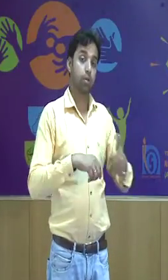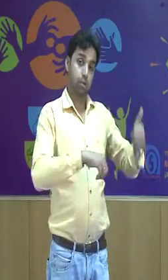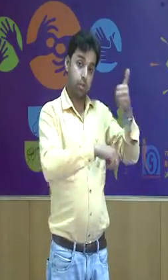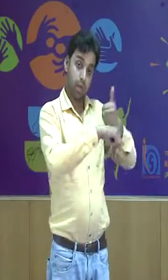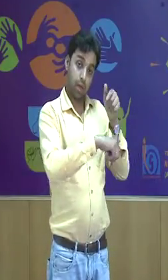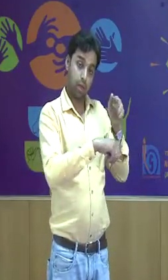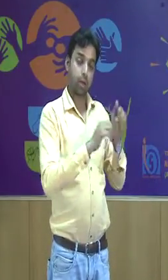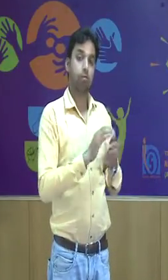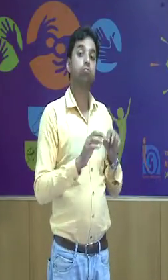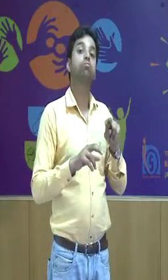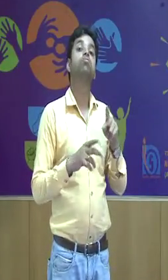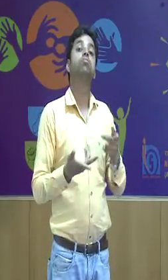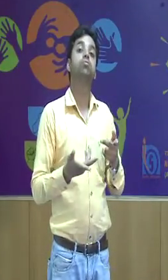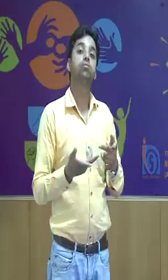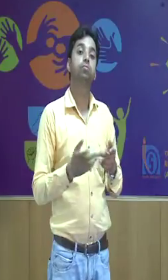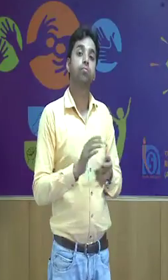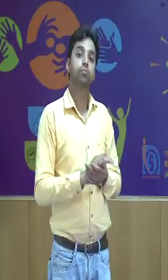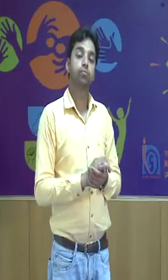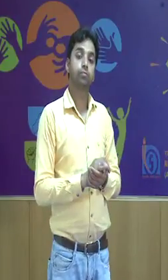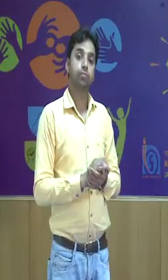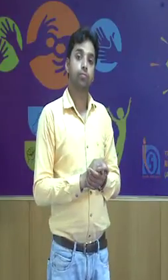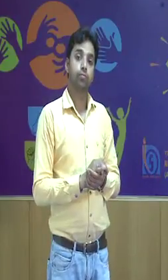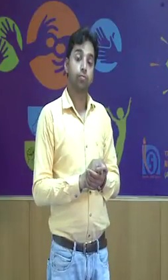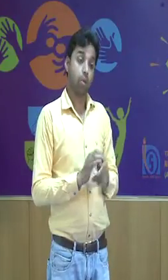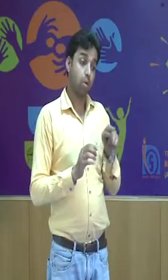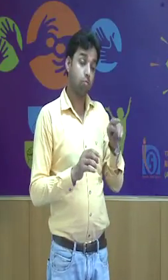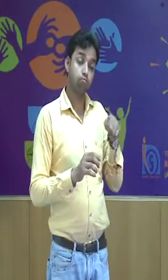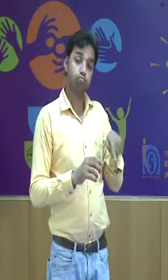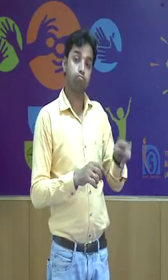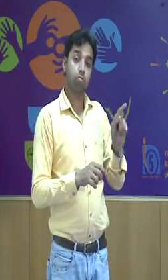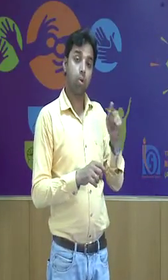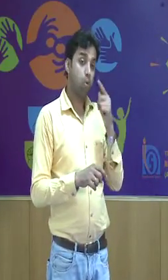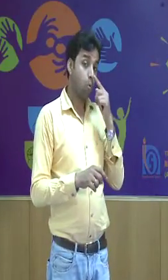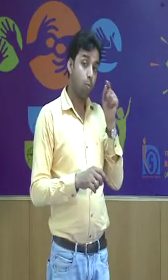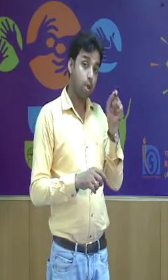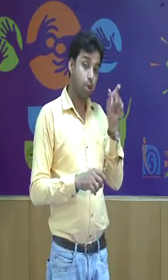which means that only women could become the head of the family.